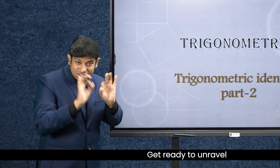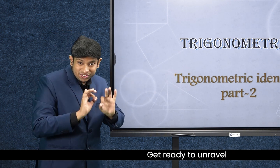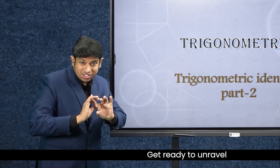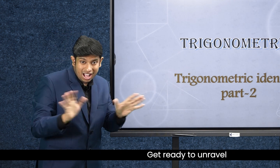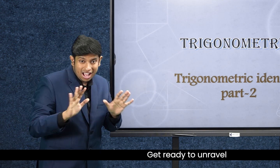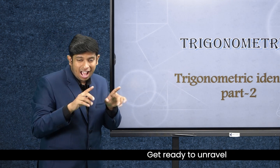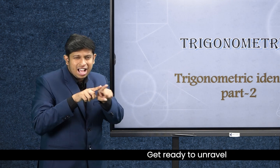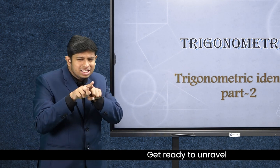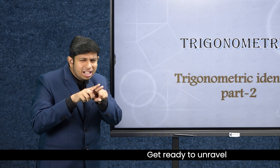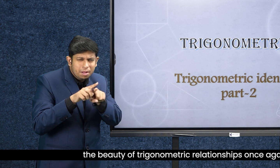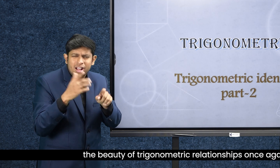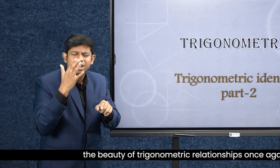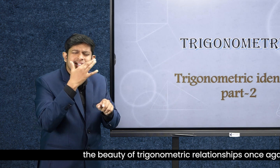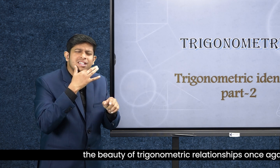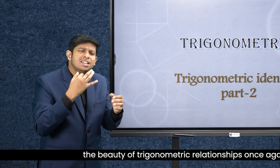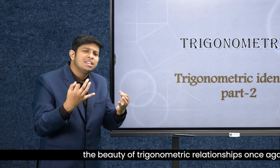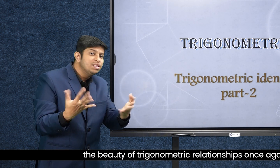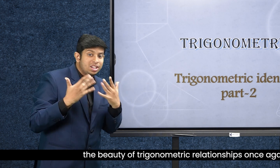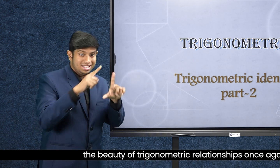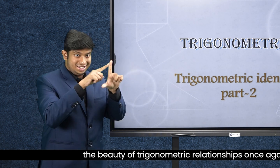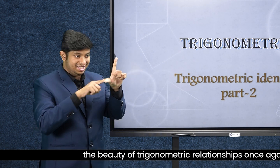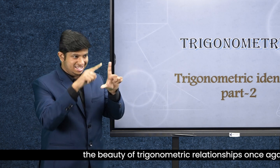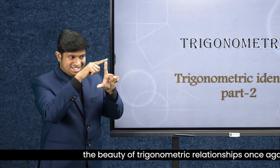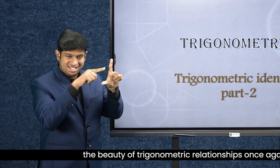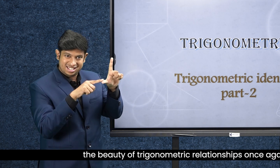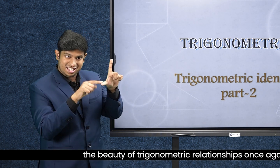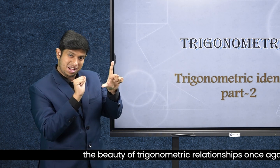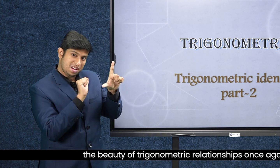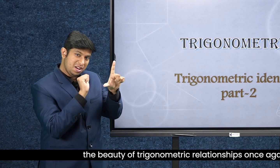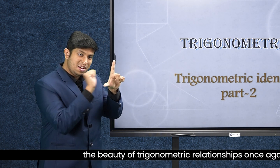Get ready to unravel the beauty of trigonometric relationships once again.